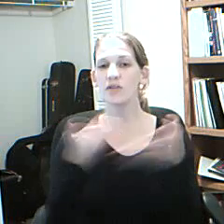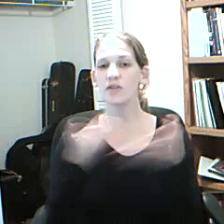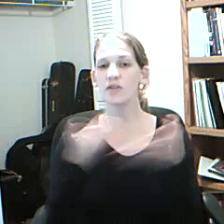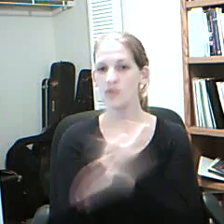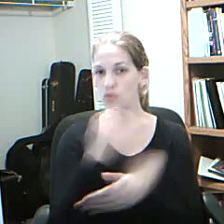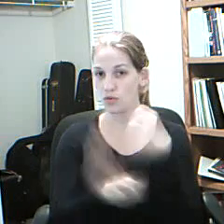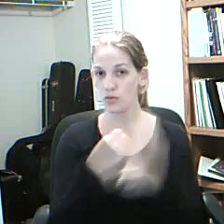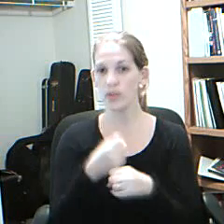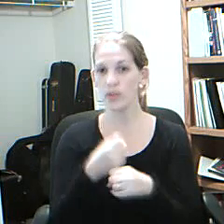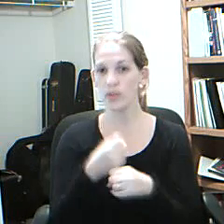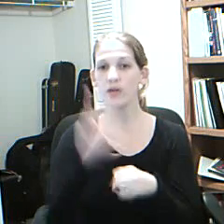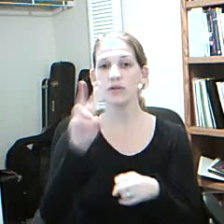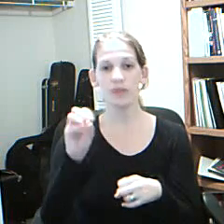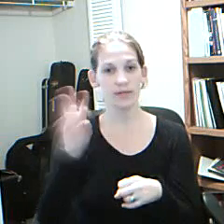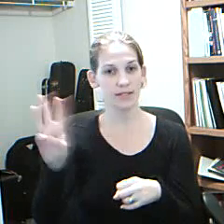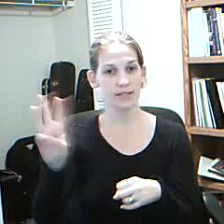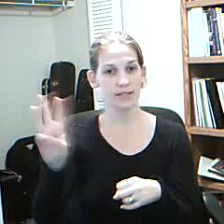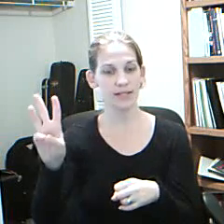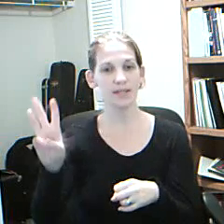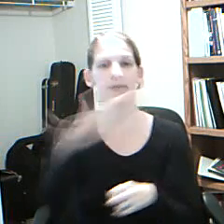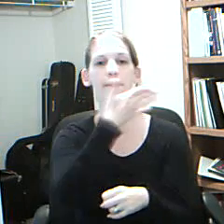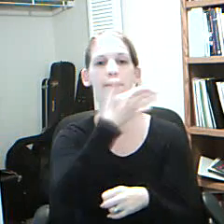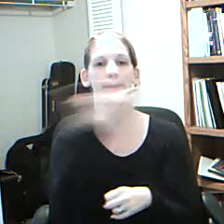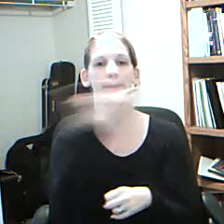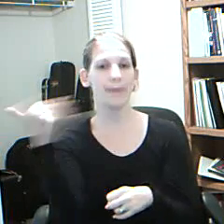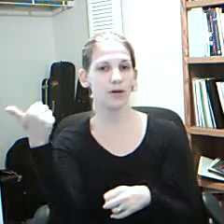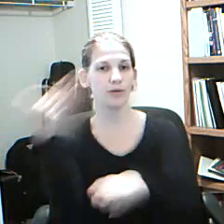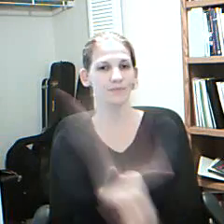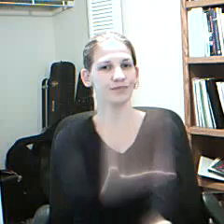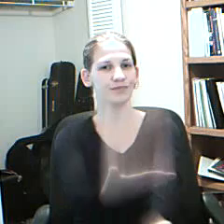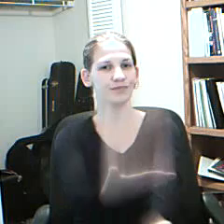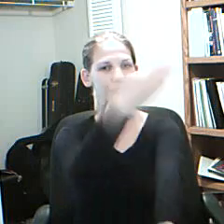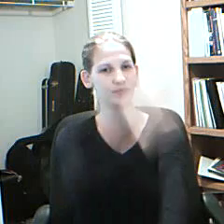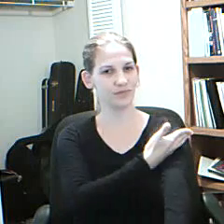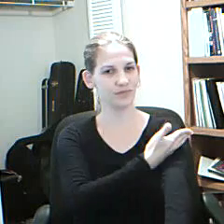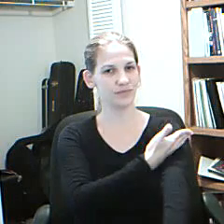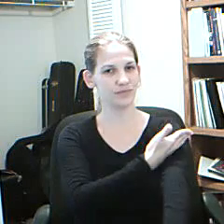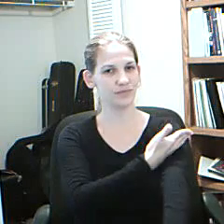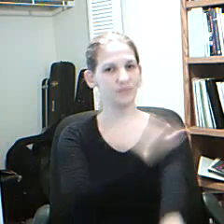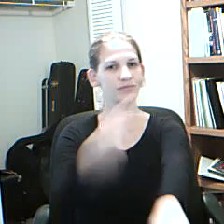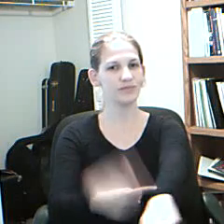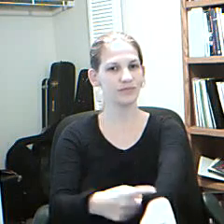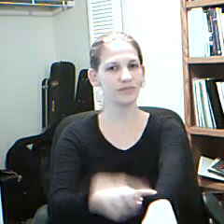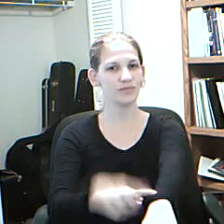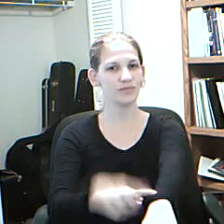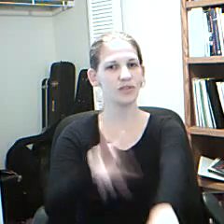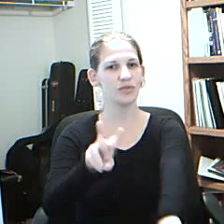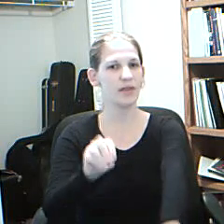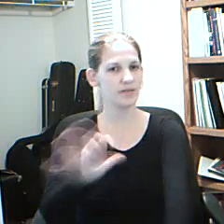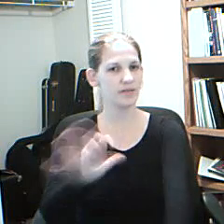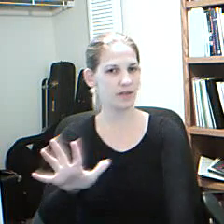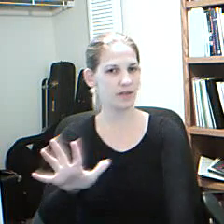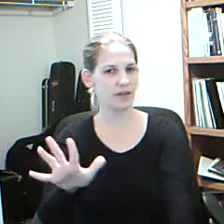I want to make mention this, and I hope they're listening. There were 3 listeners that responded to me since